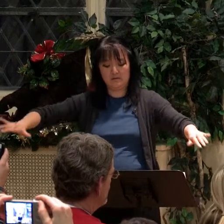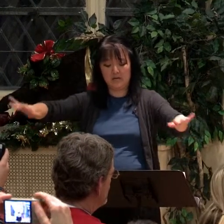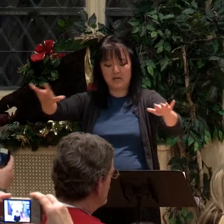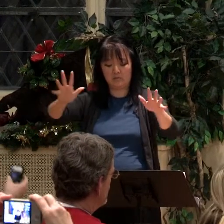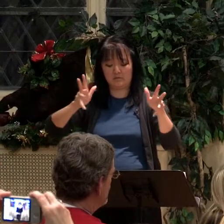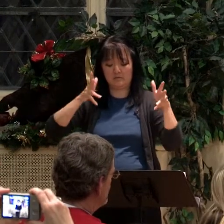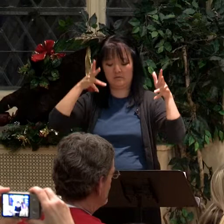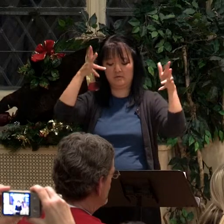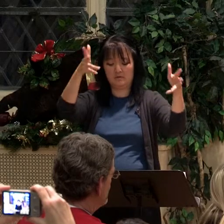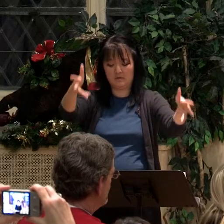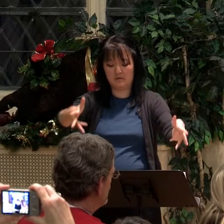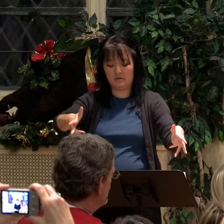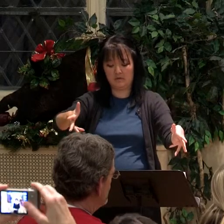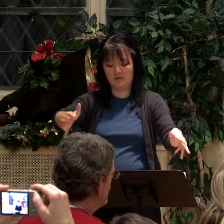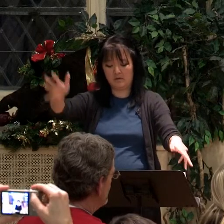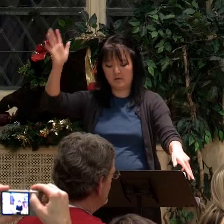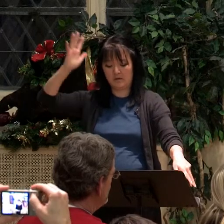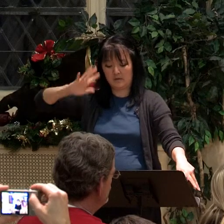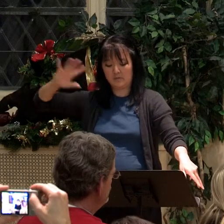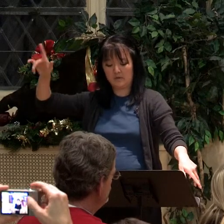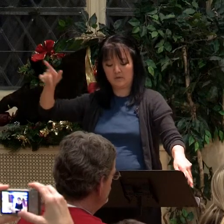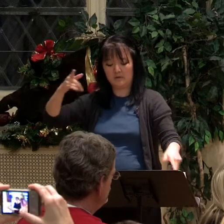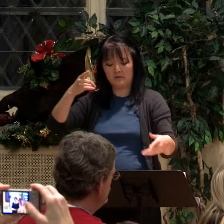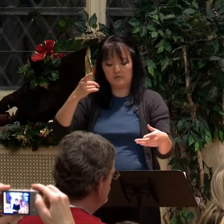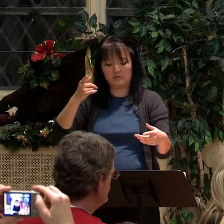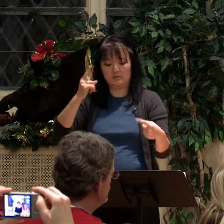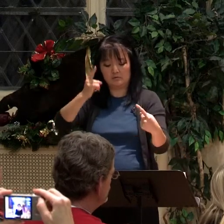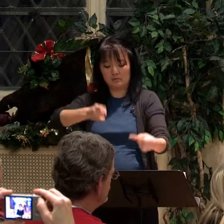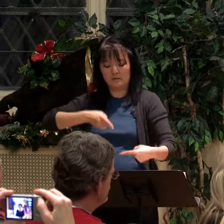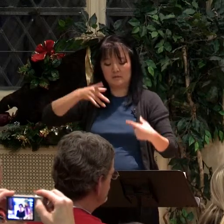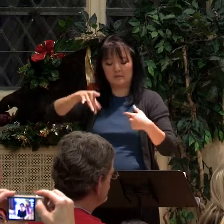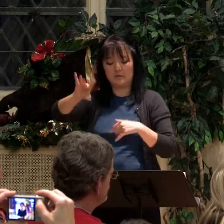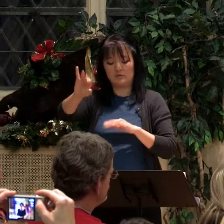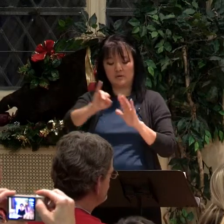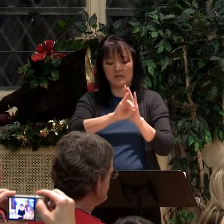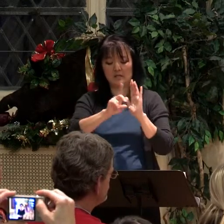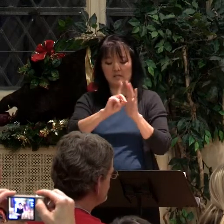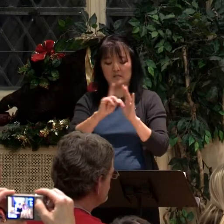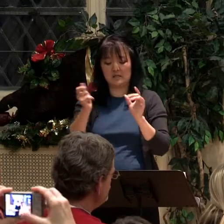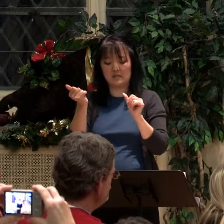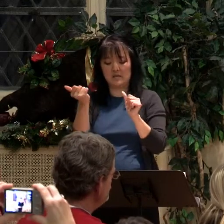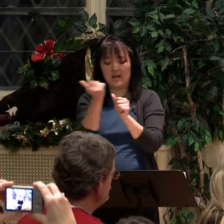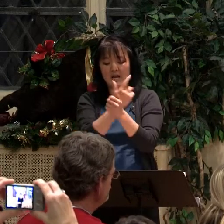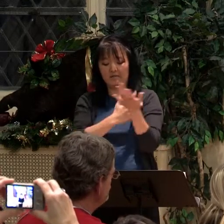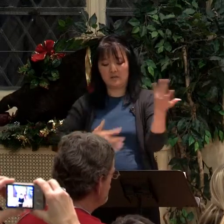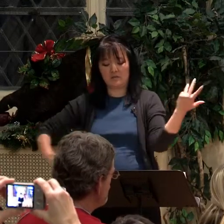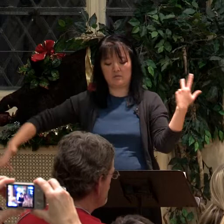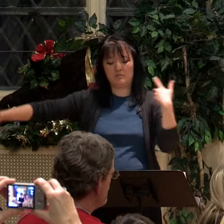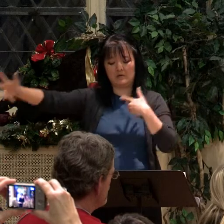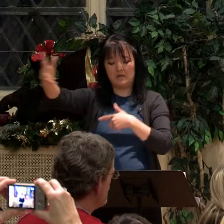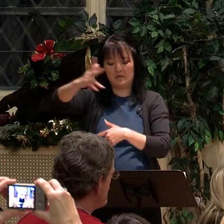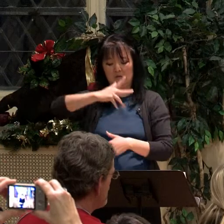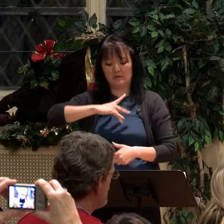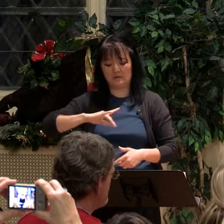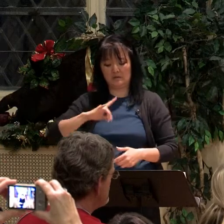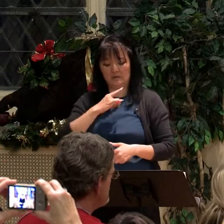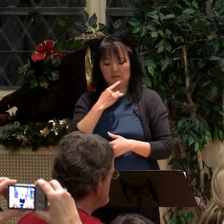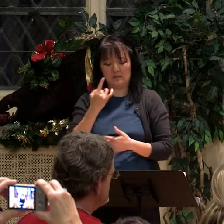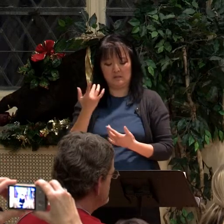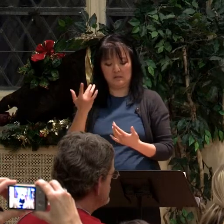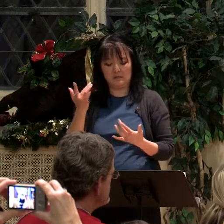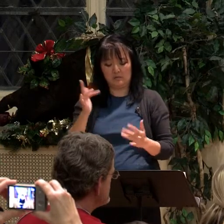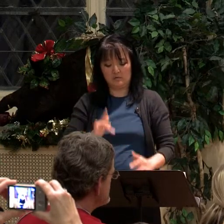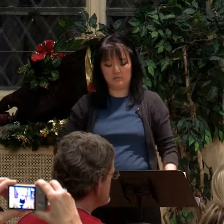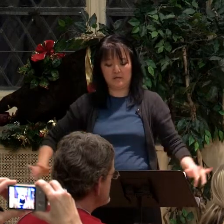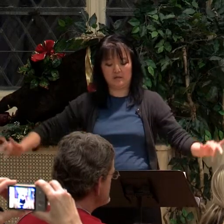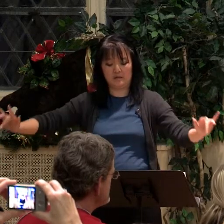ago. You strive to find your identity. Everything around you is monumental. It is too spacious and